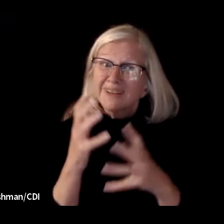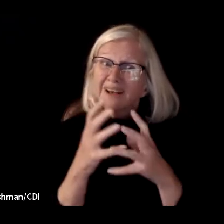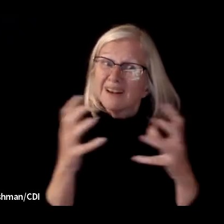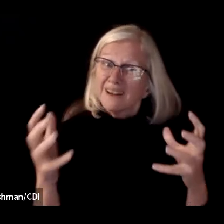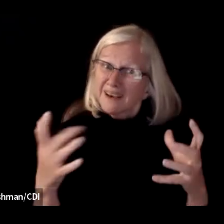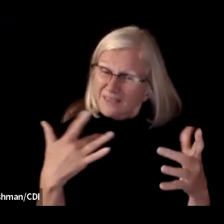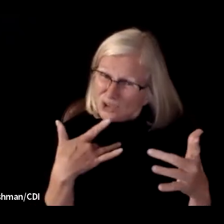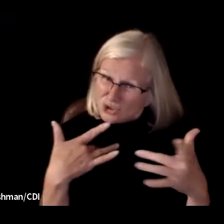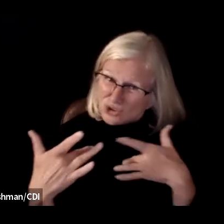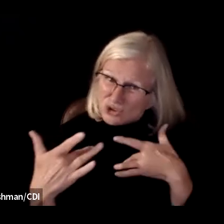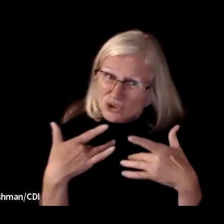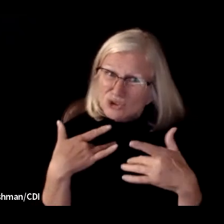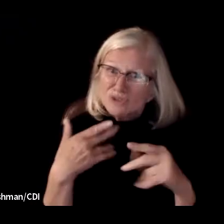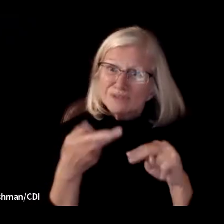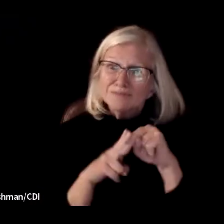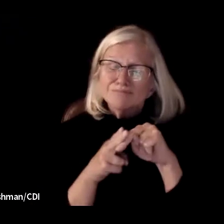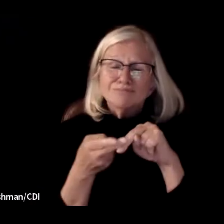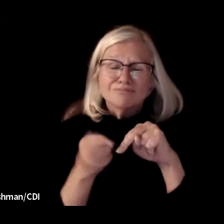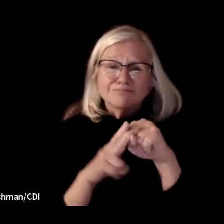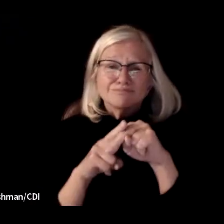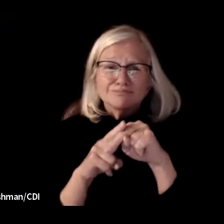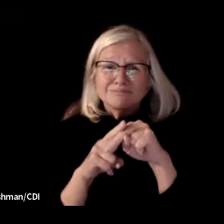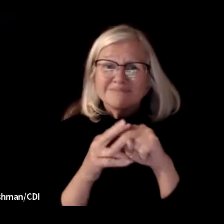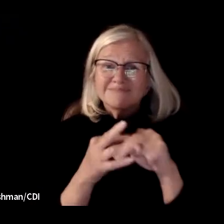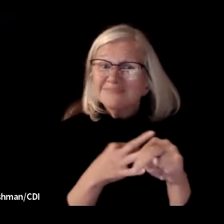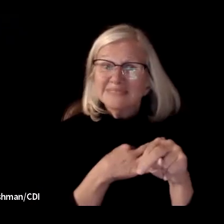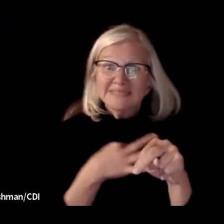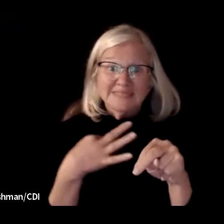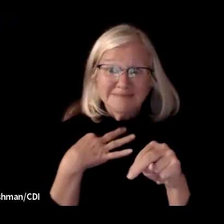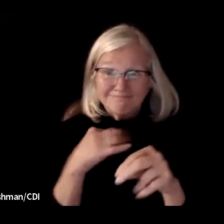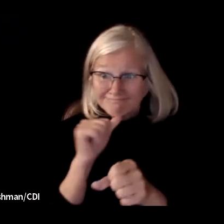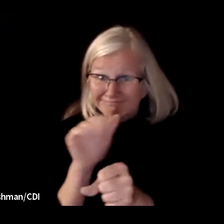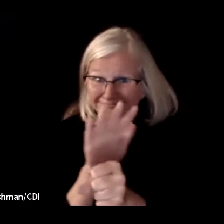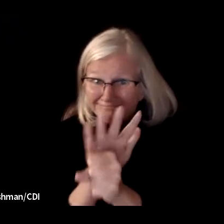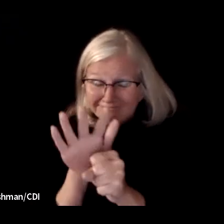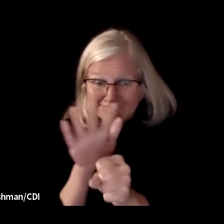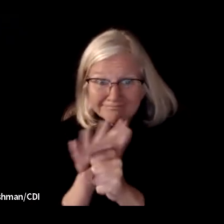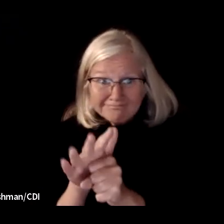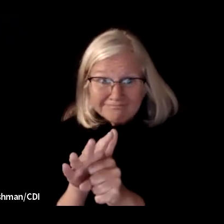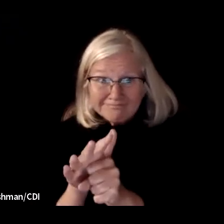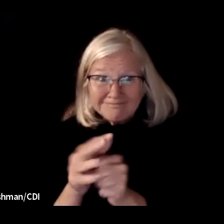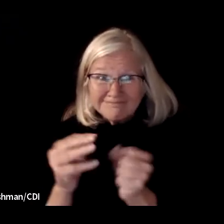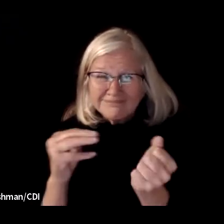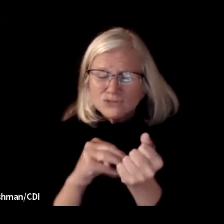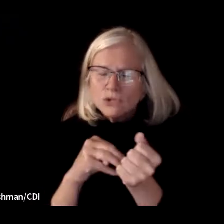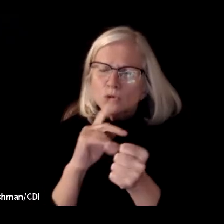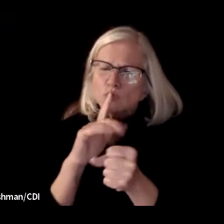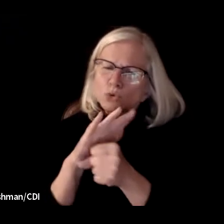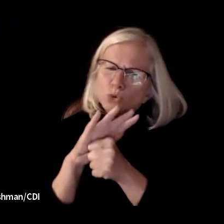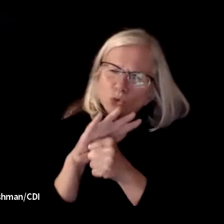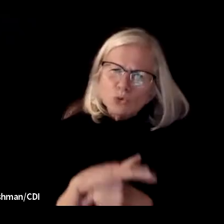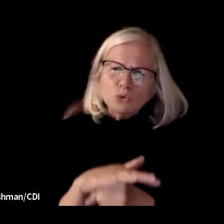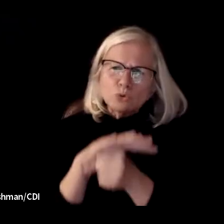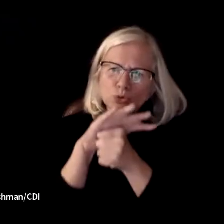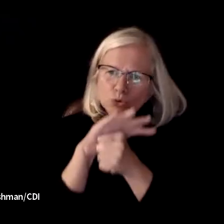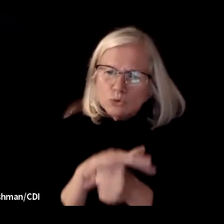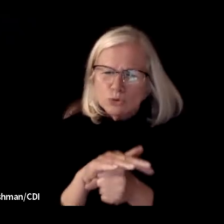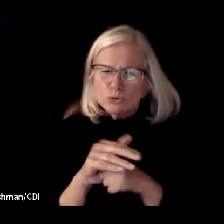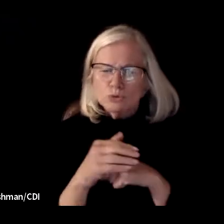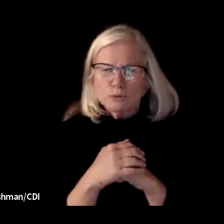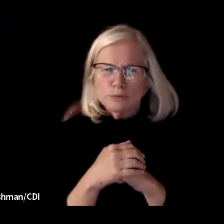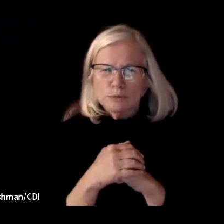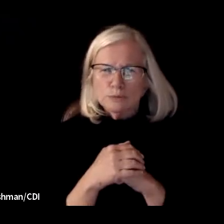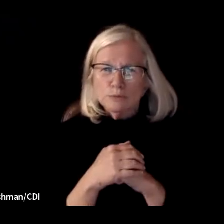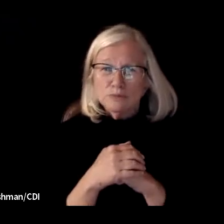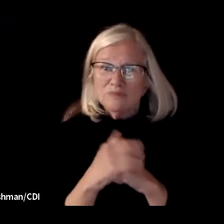volumes, staffing shortages, and provider stress as our adult system counterparts. As the largest provider of